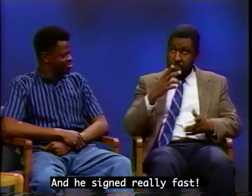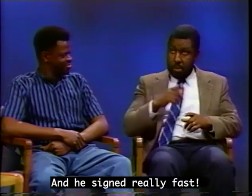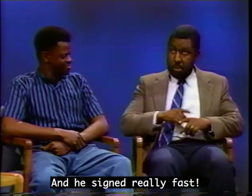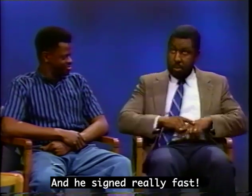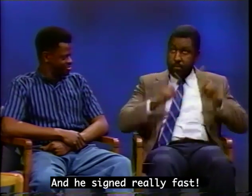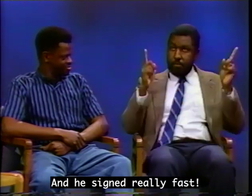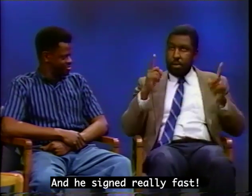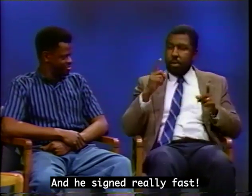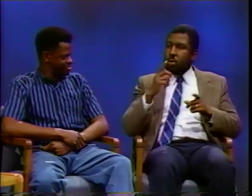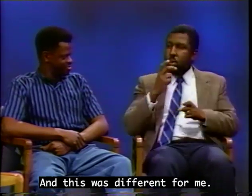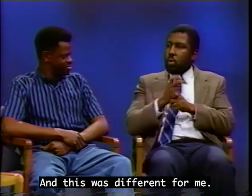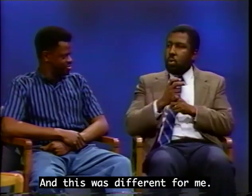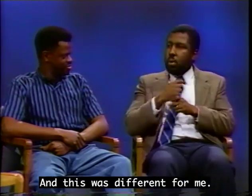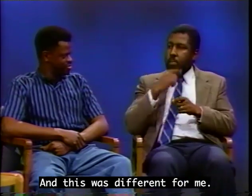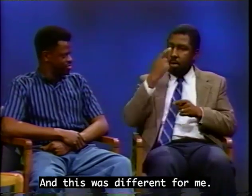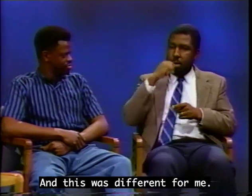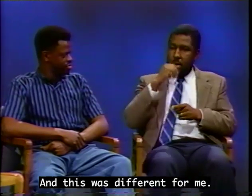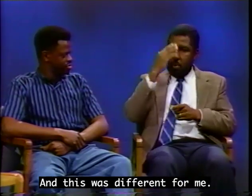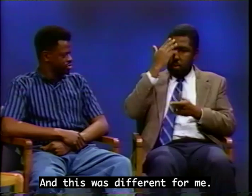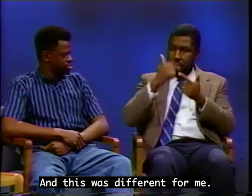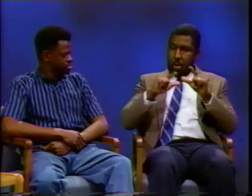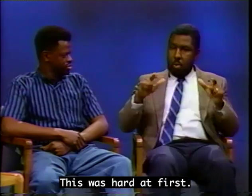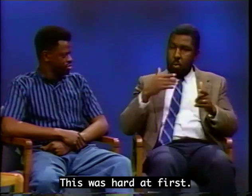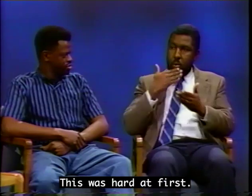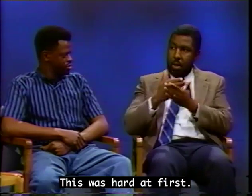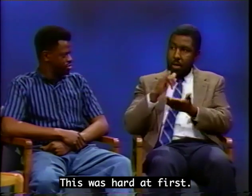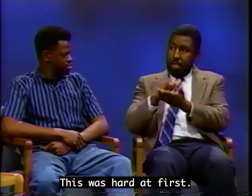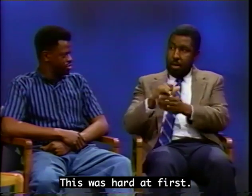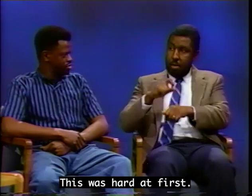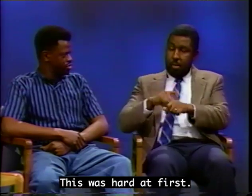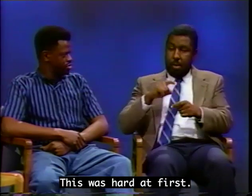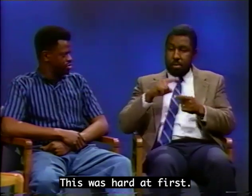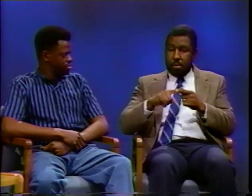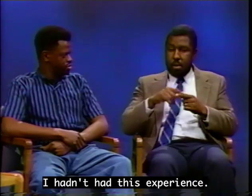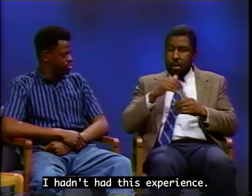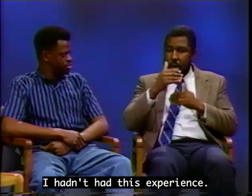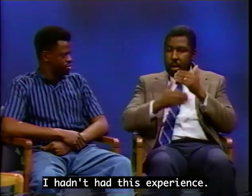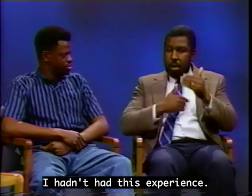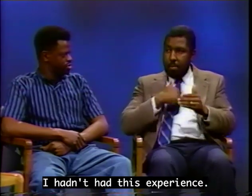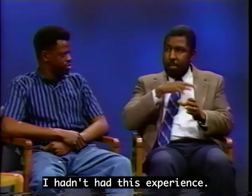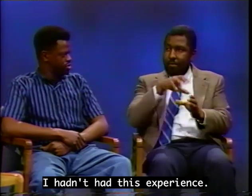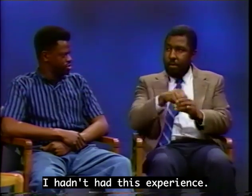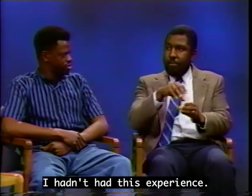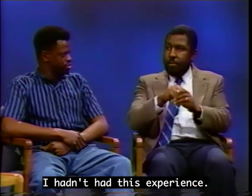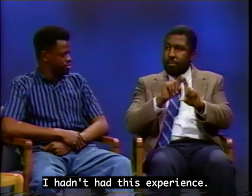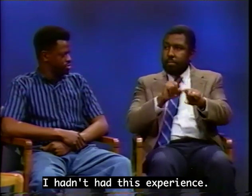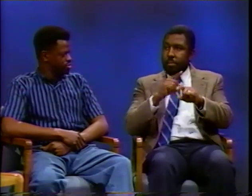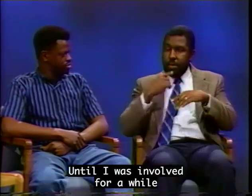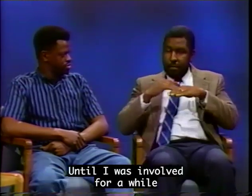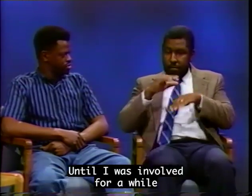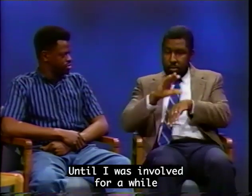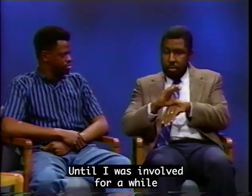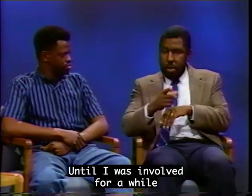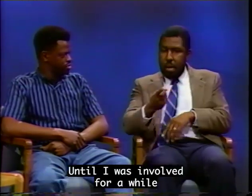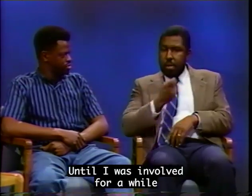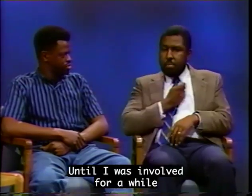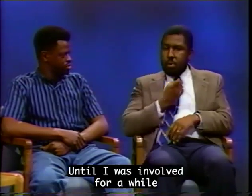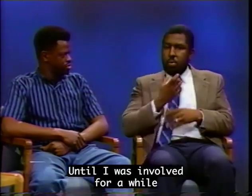fast. And this was different for me. This was hard at first. I hadn't had this experience until I was involved for a while